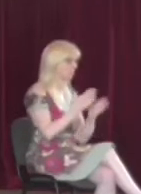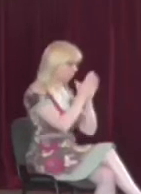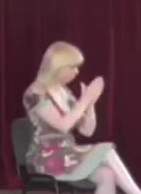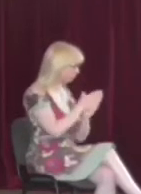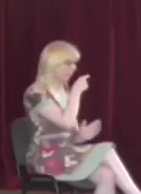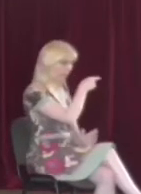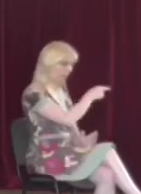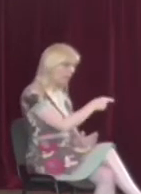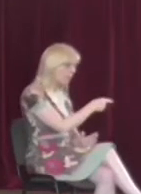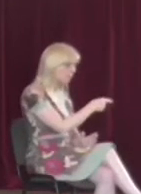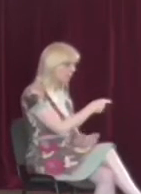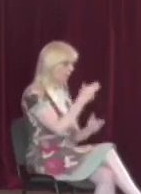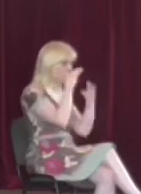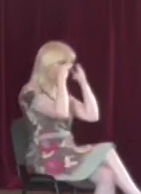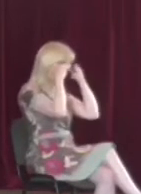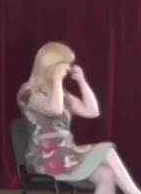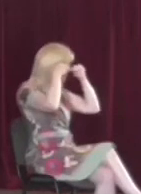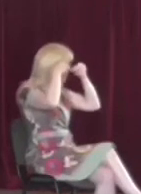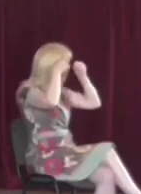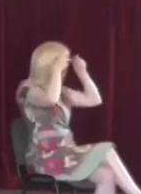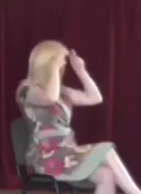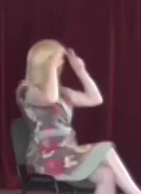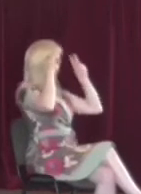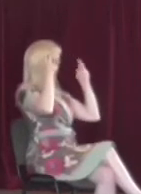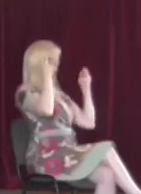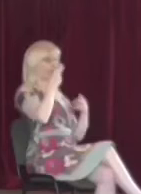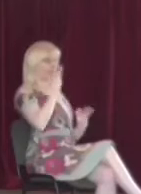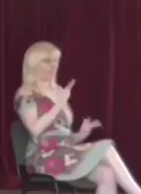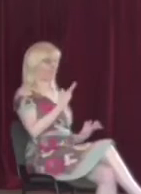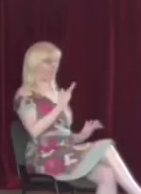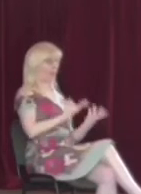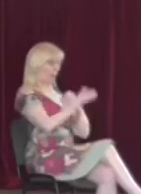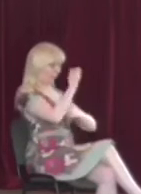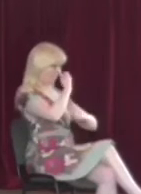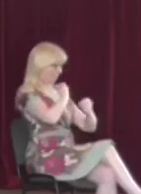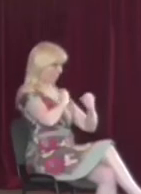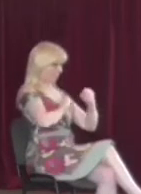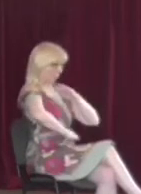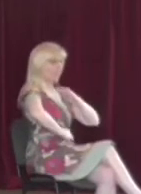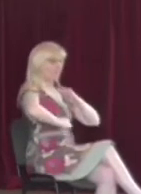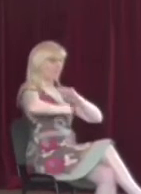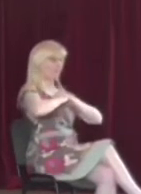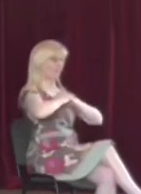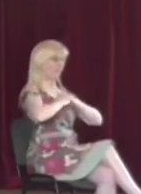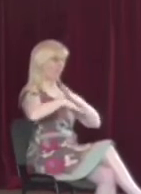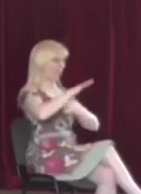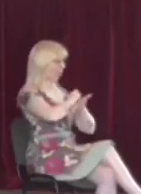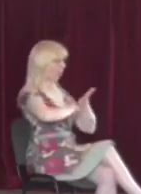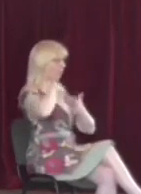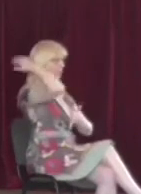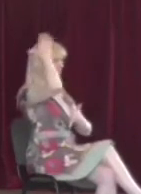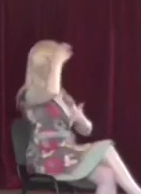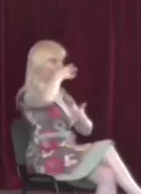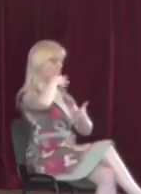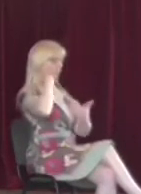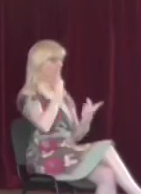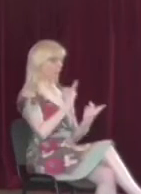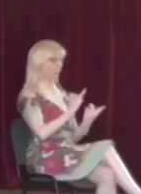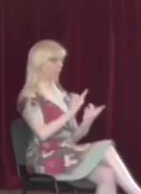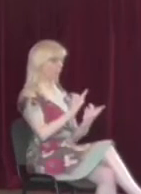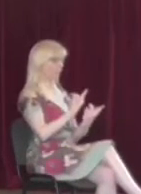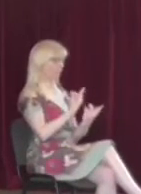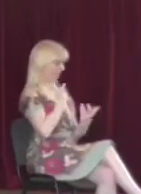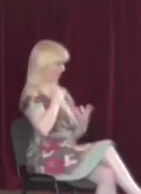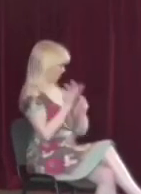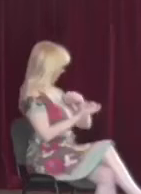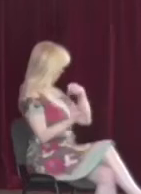God. All those who heard him were astonished and asked, Isn't this the man who raised havoc in Jerusalem amongst those who call on his name? And hasn't